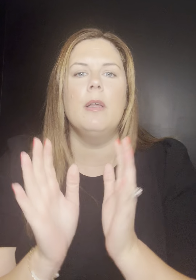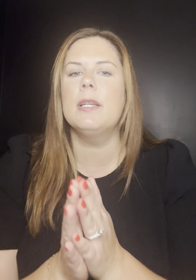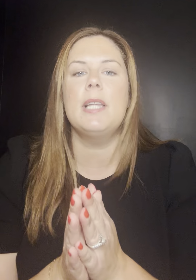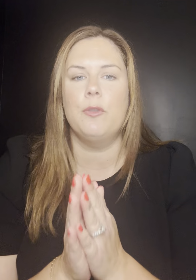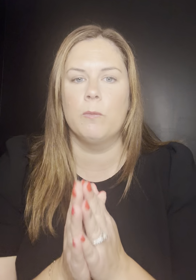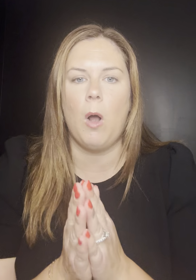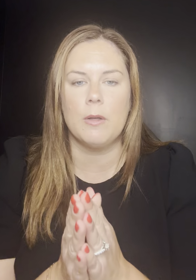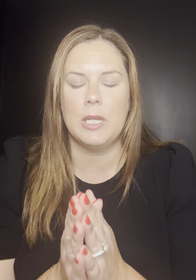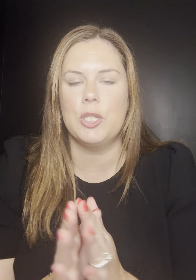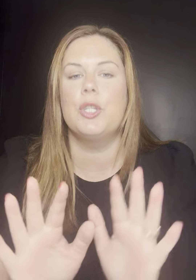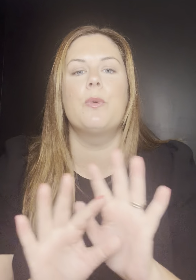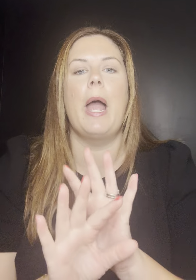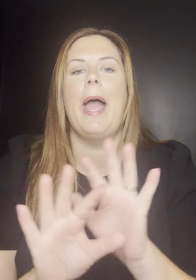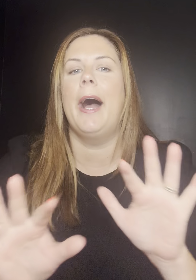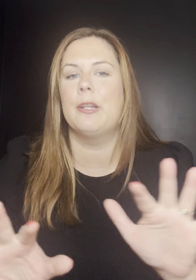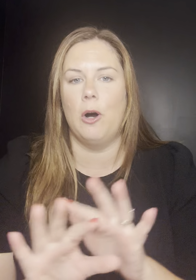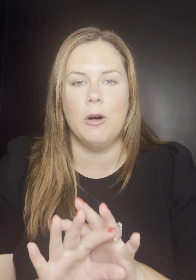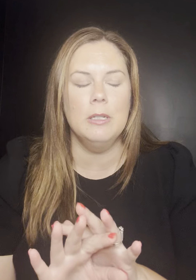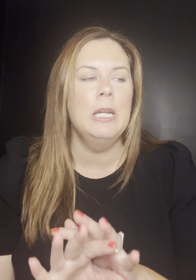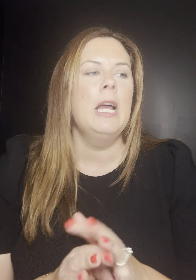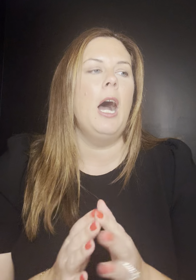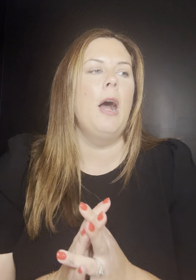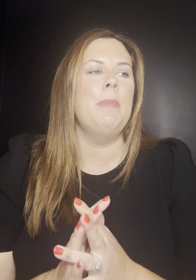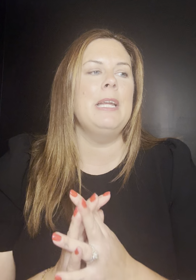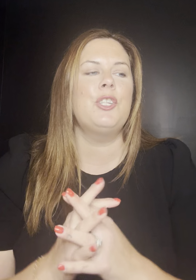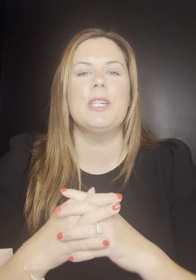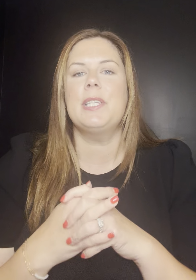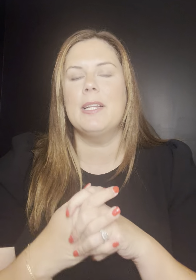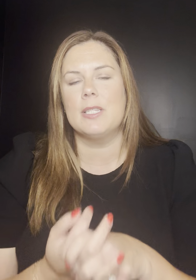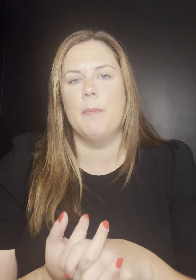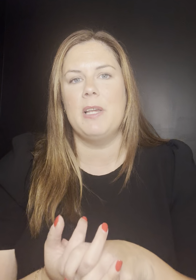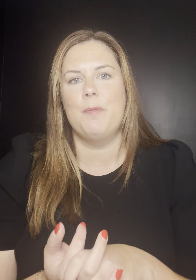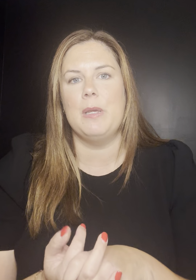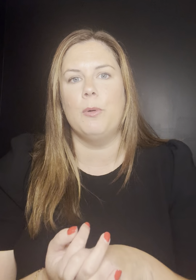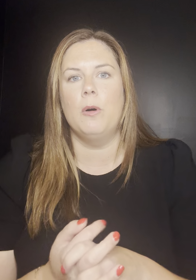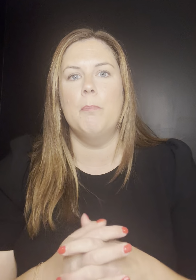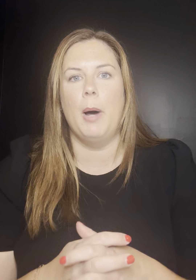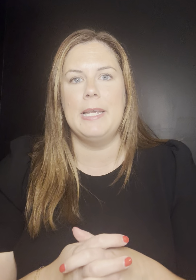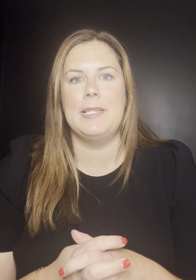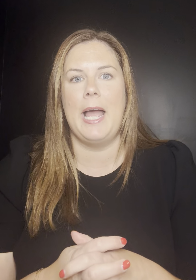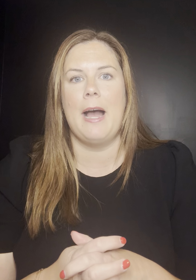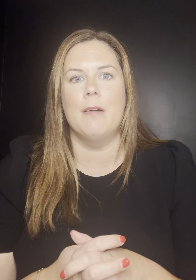it's not the wrong thing to do at all. It's just that some deaf people might have,